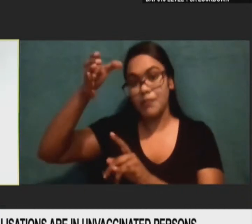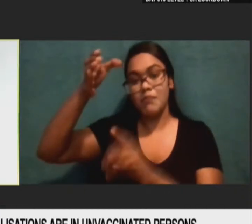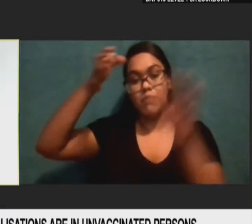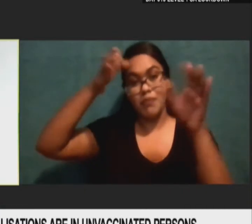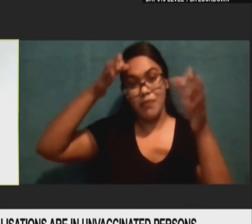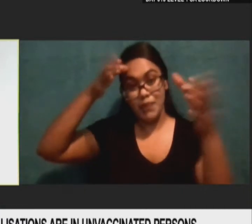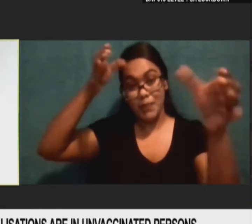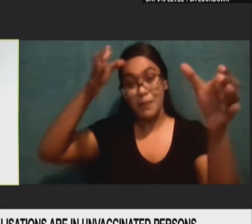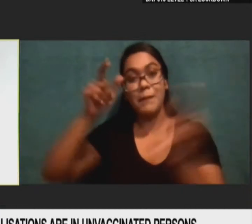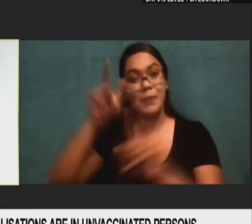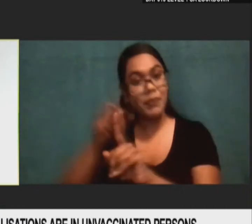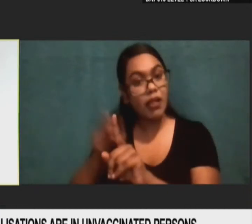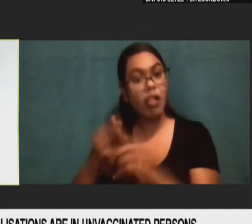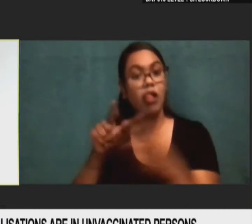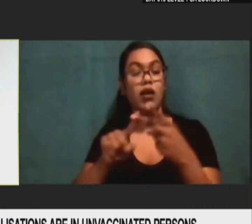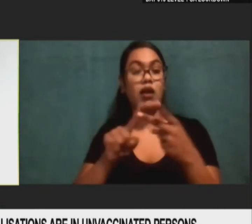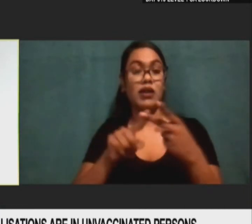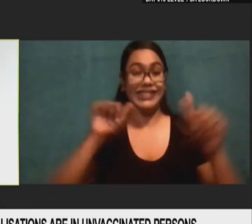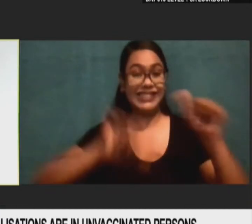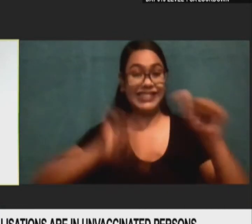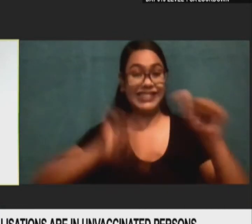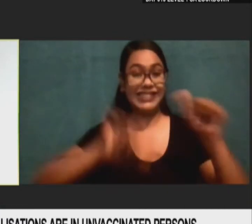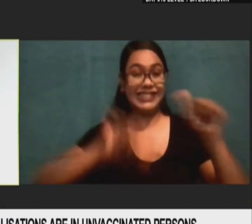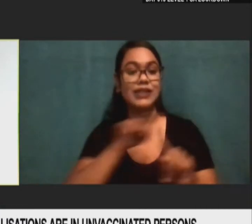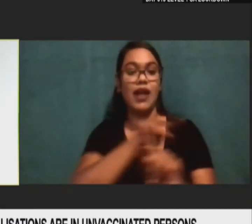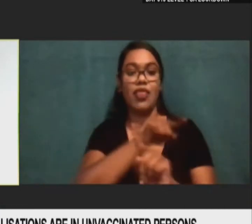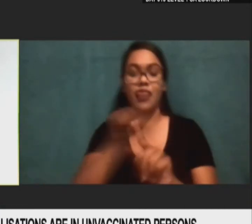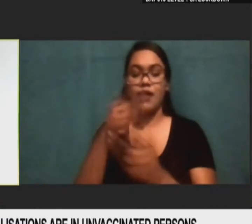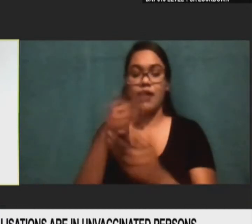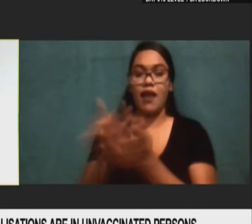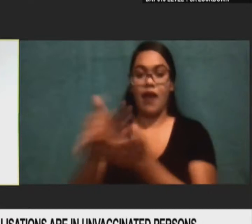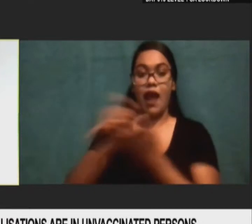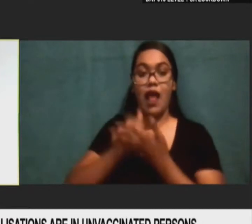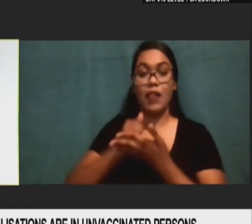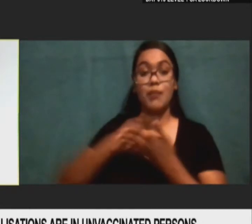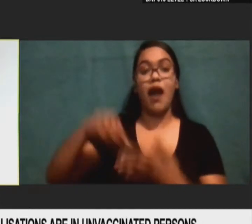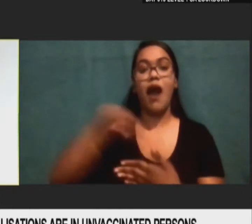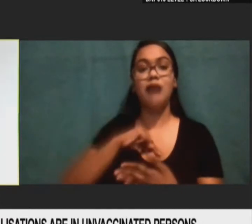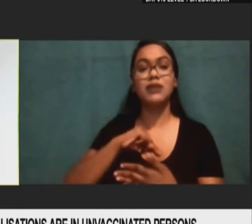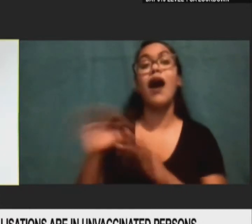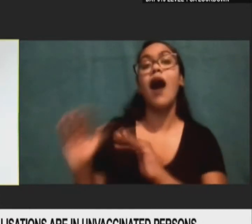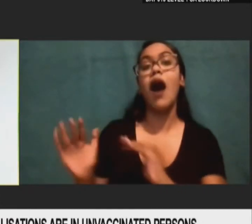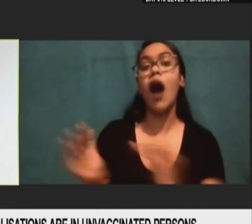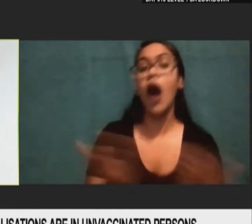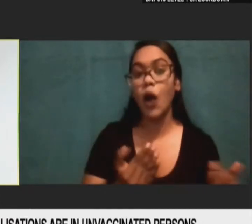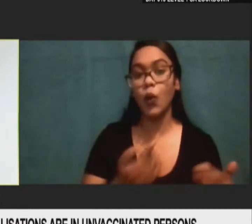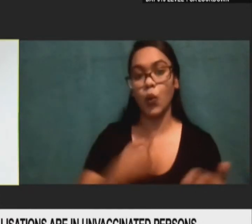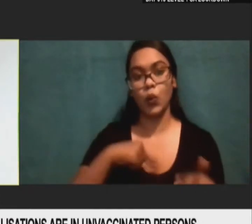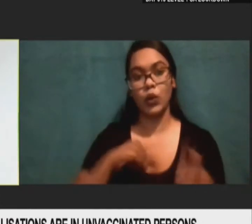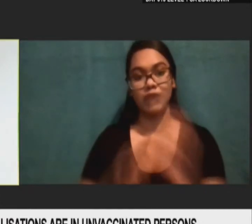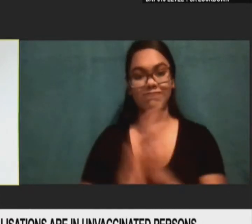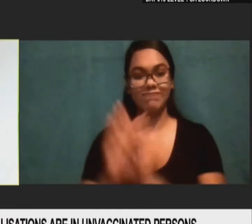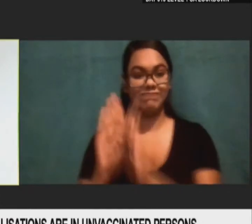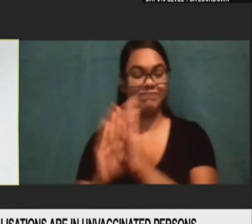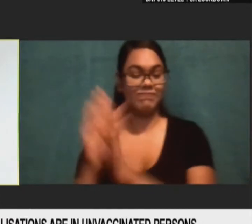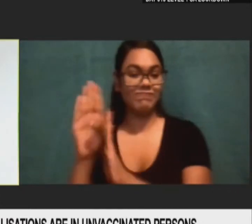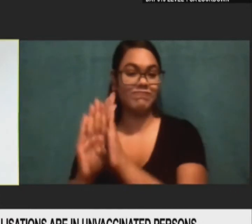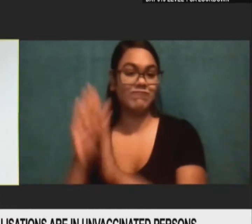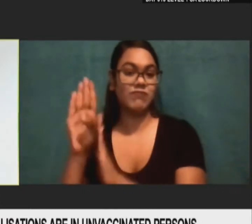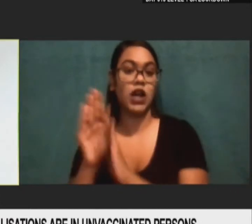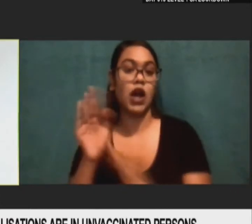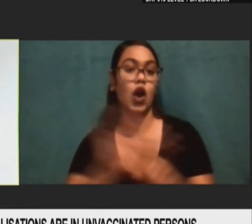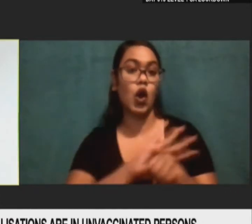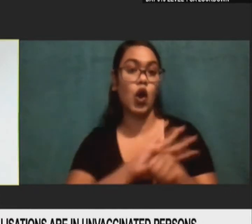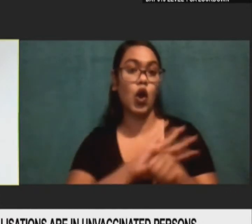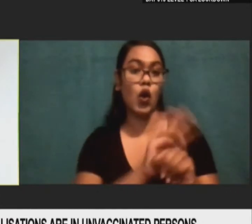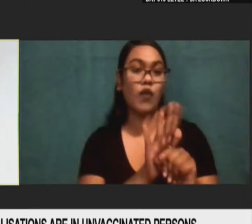regional hospitals, and we have the confidence that they will take clinical decisions in order to increase this base from 4407 to a